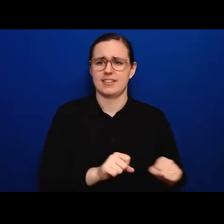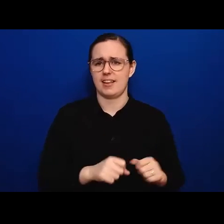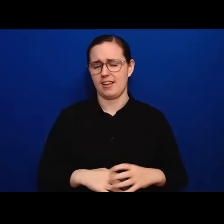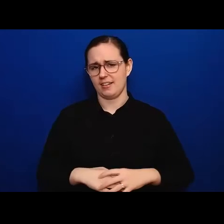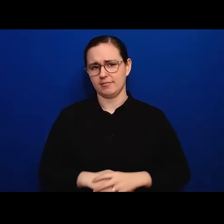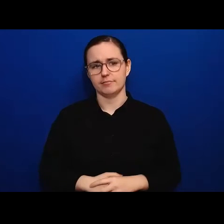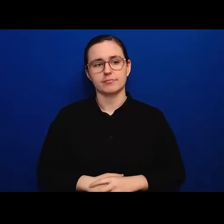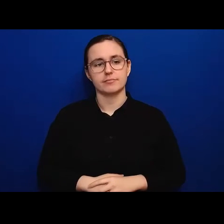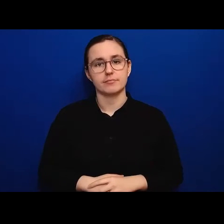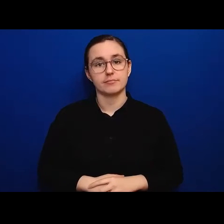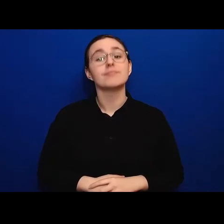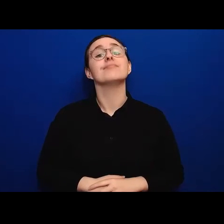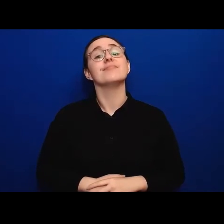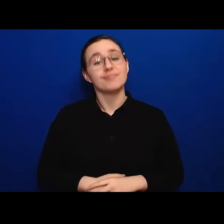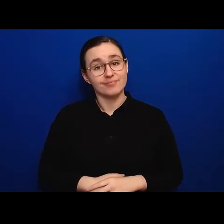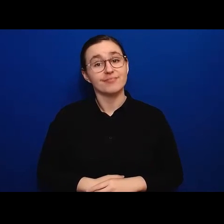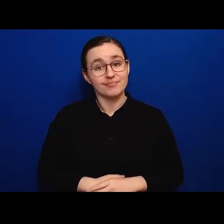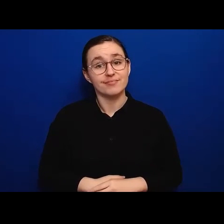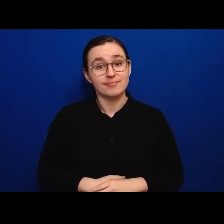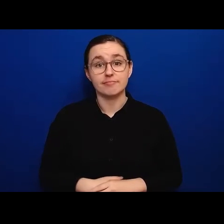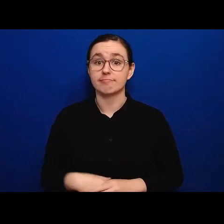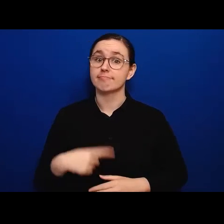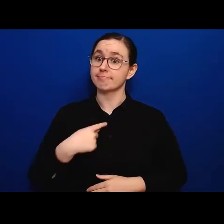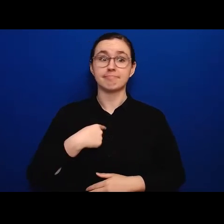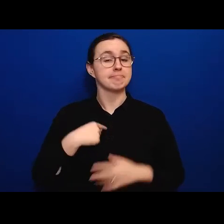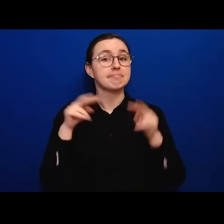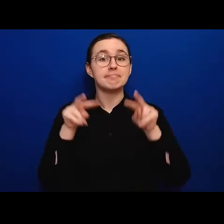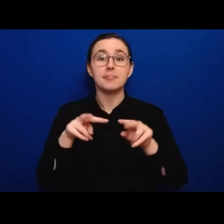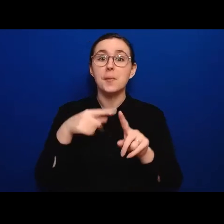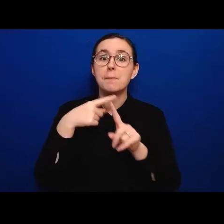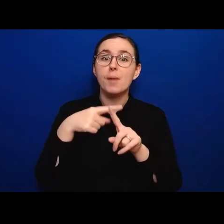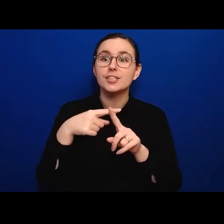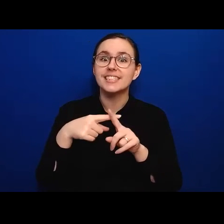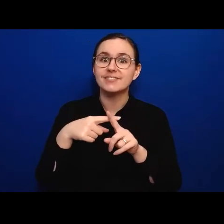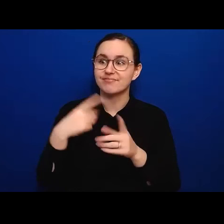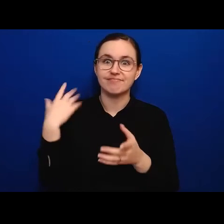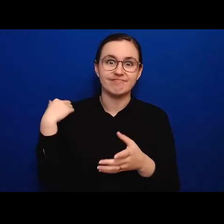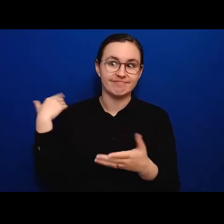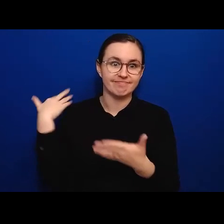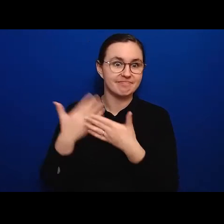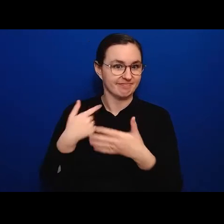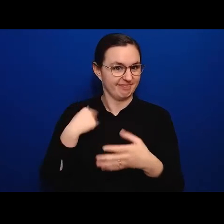positive experience which I've participated, which I've took part, is in the